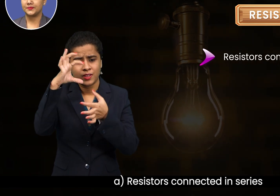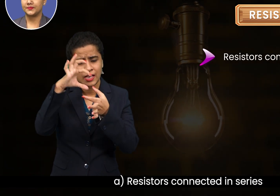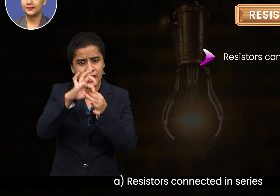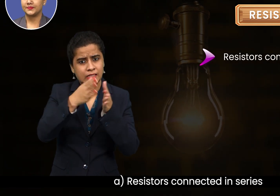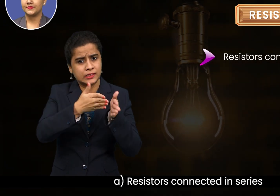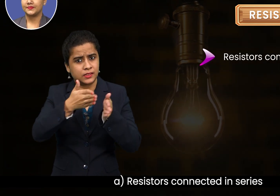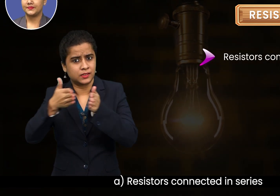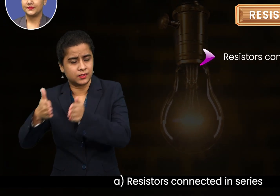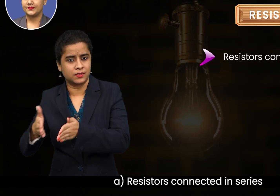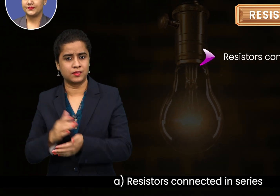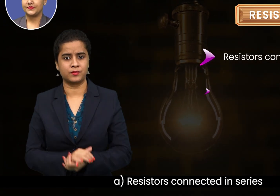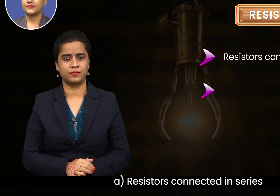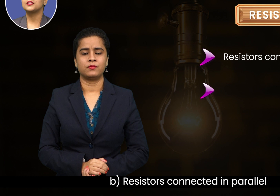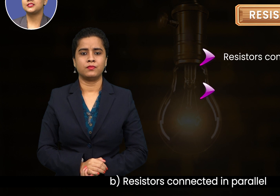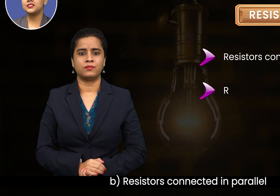series,